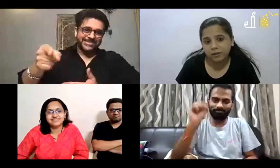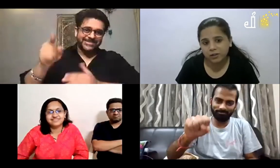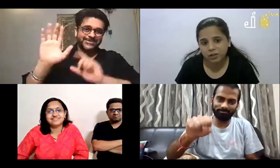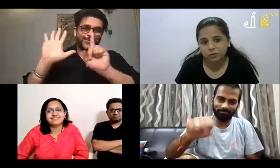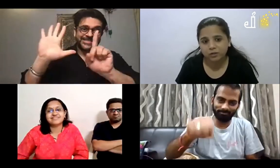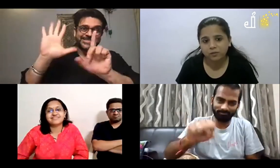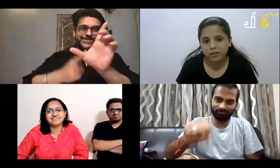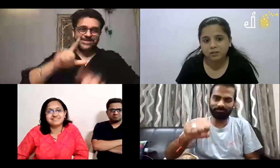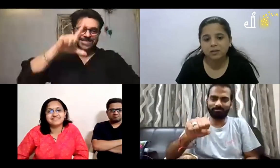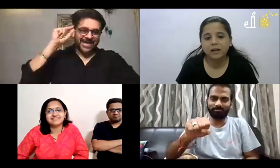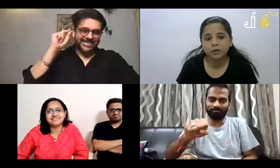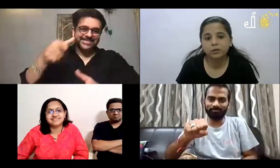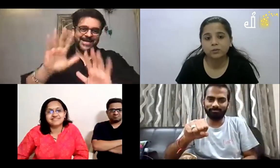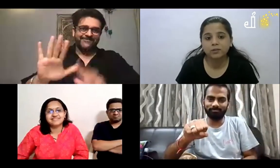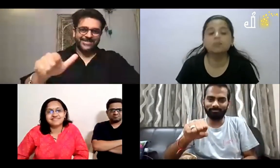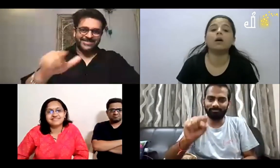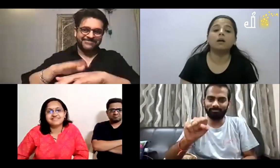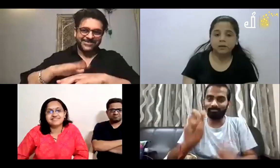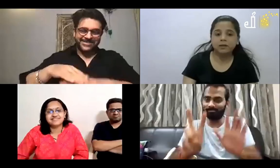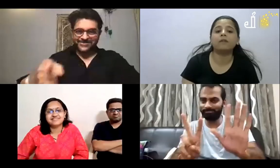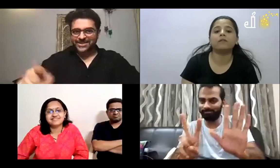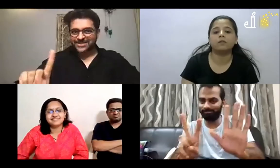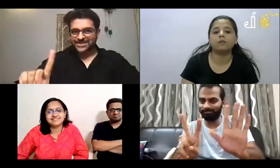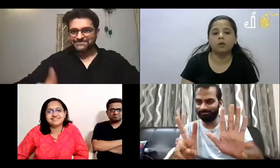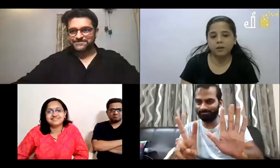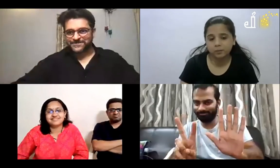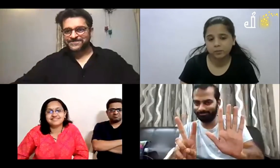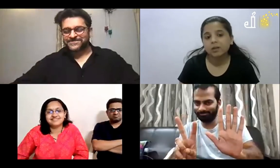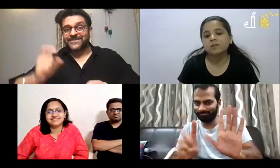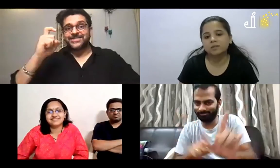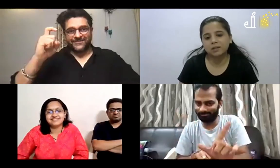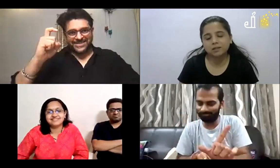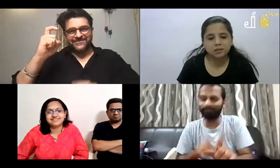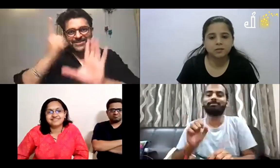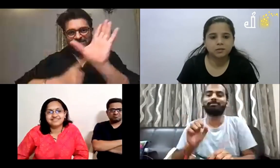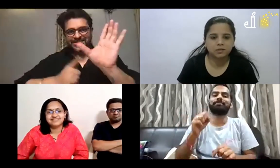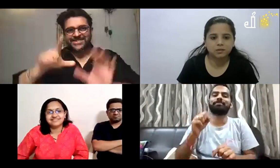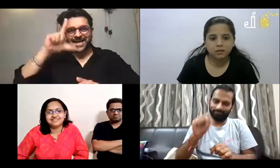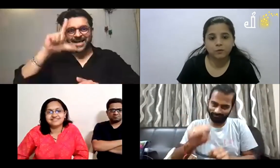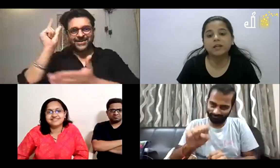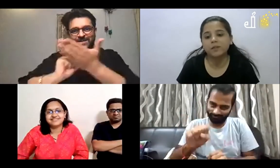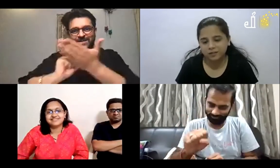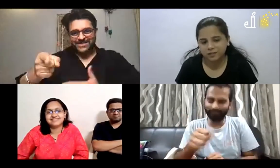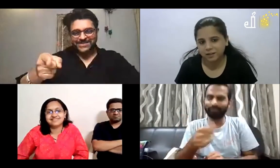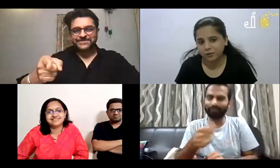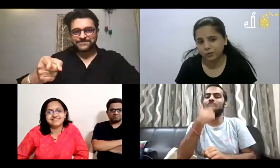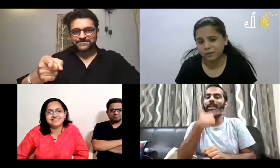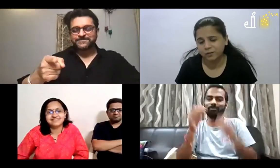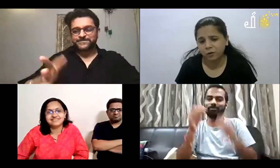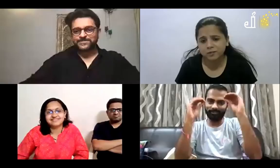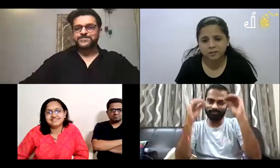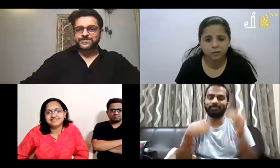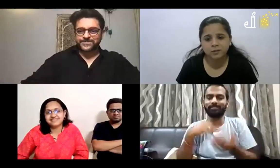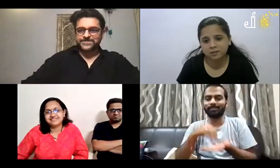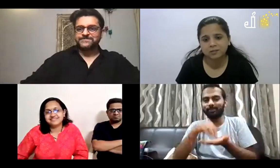I've been teaching to Sarvesh in Gallaudet University. Earlier I've taught him 6 years for 7 years. Yeah, you said